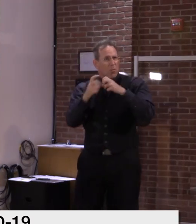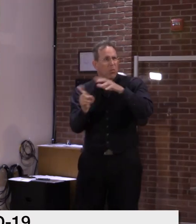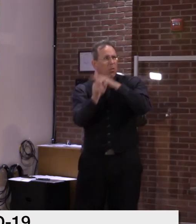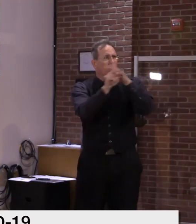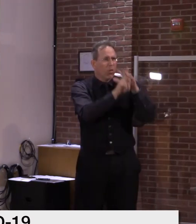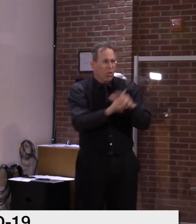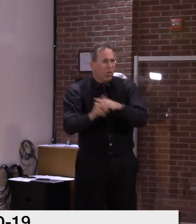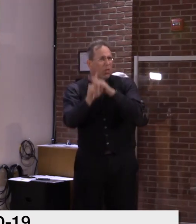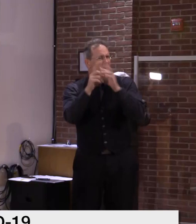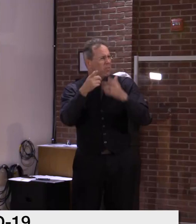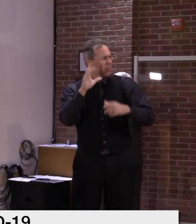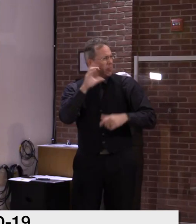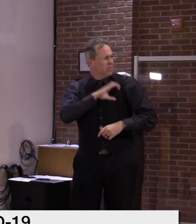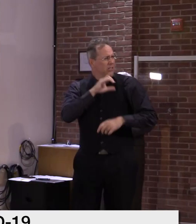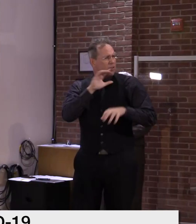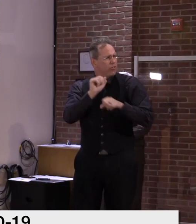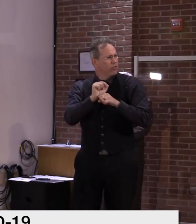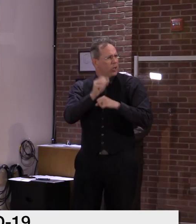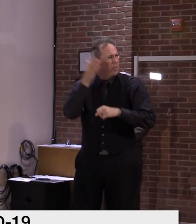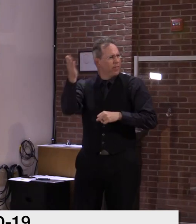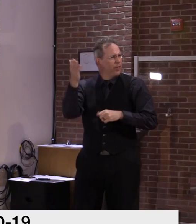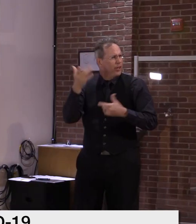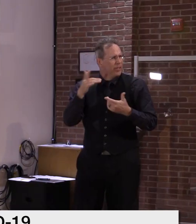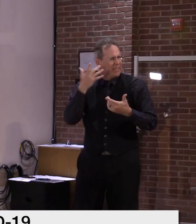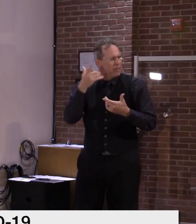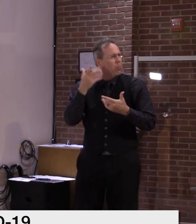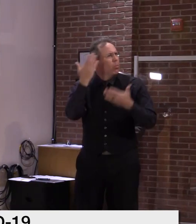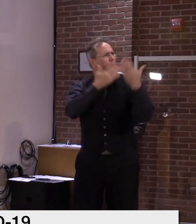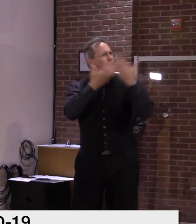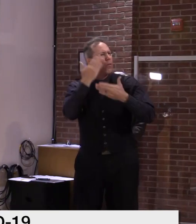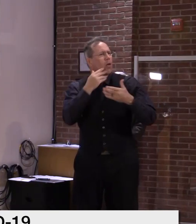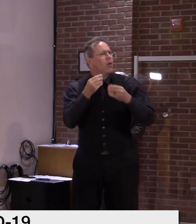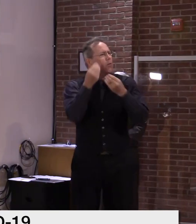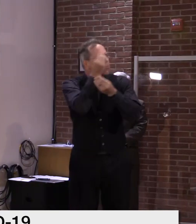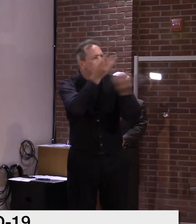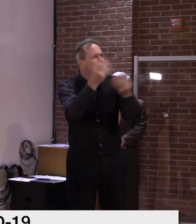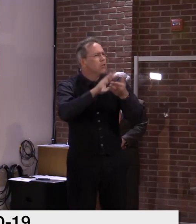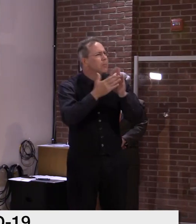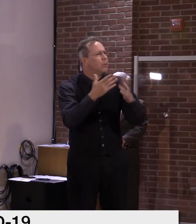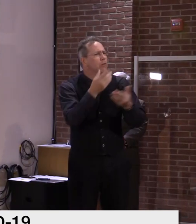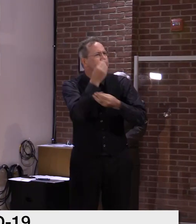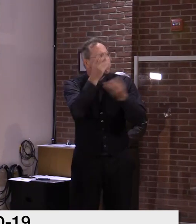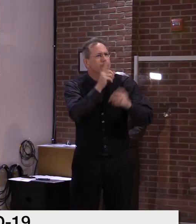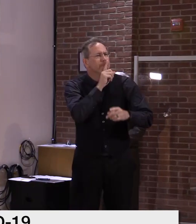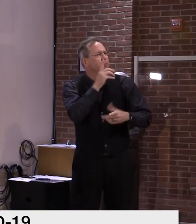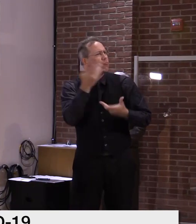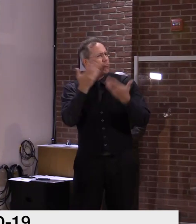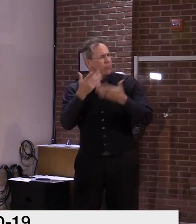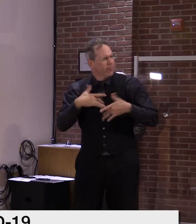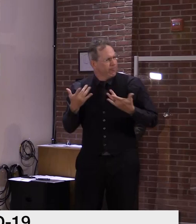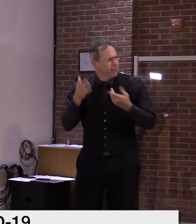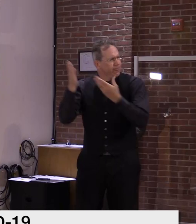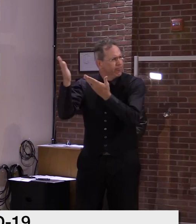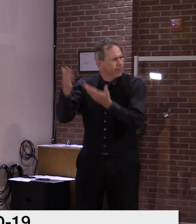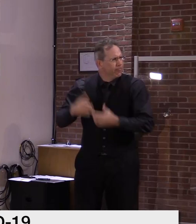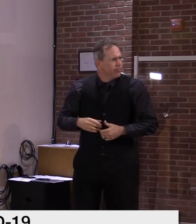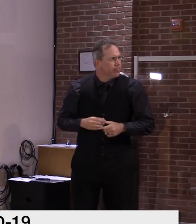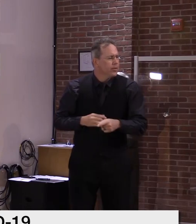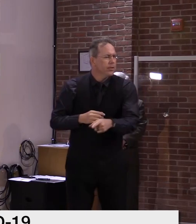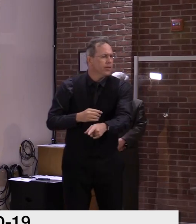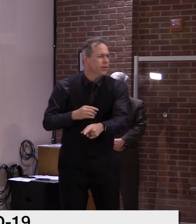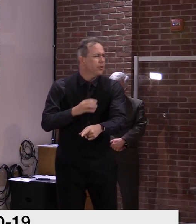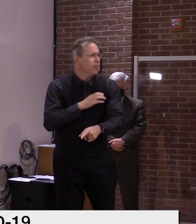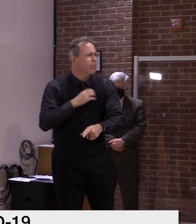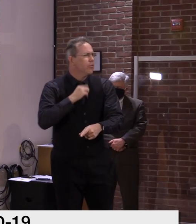things hidden from the public? Well, Greg, I don't want to sound argumentative, but the premise of both of your questions